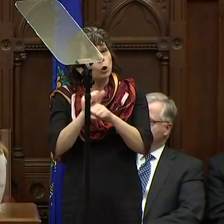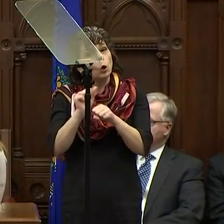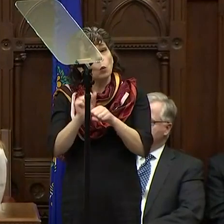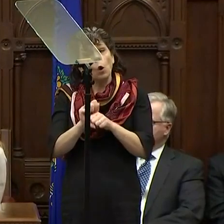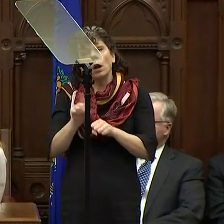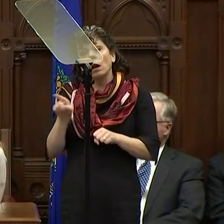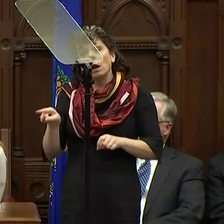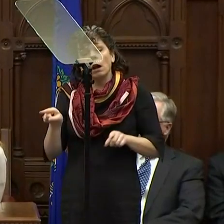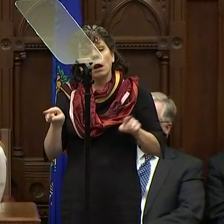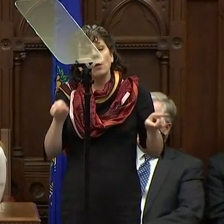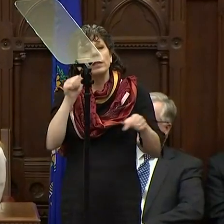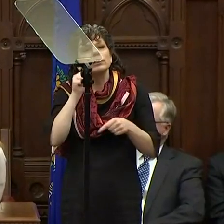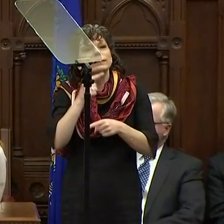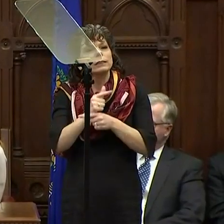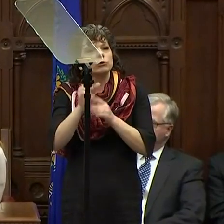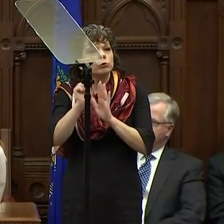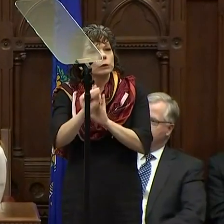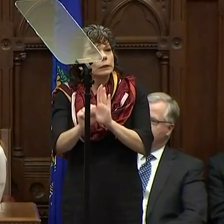states.